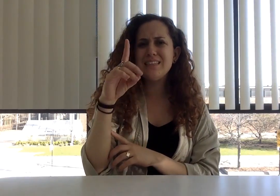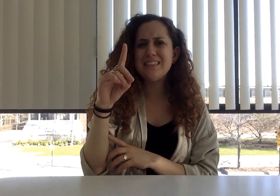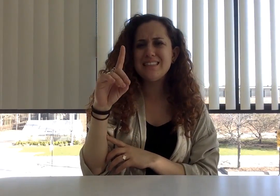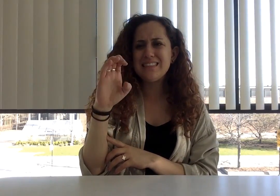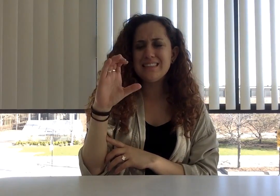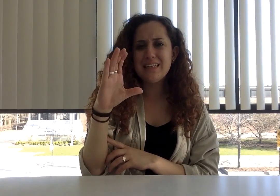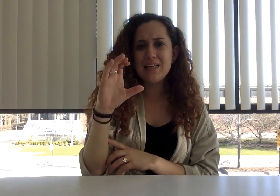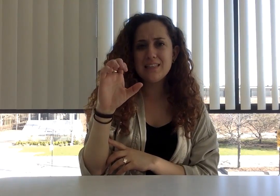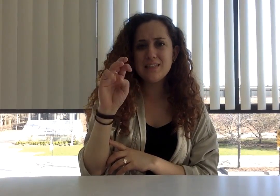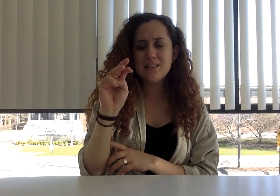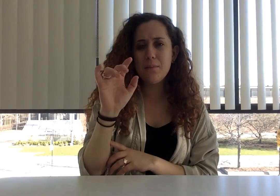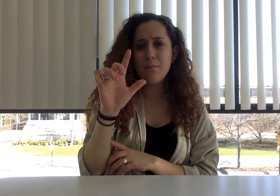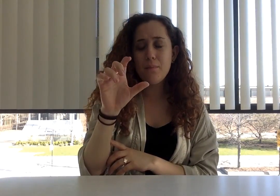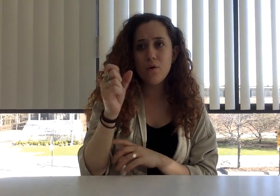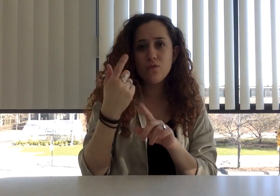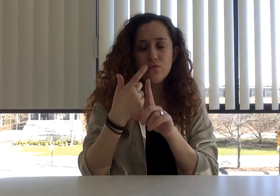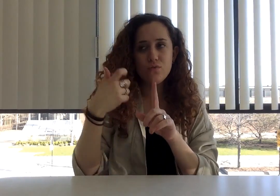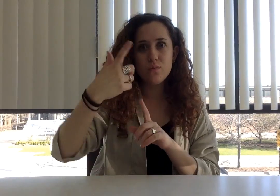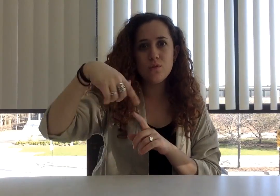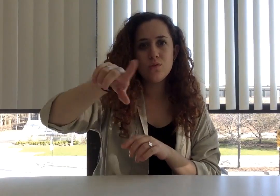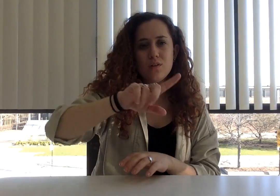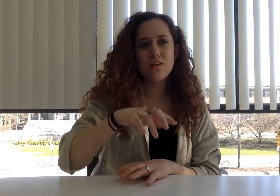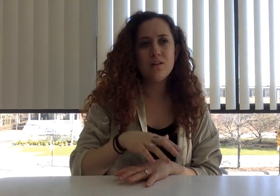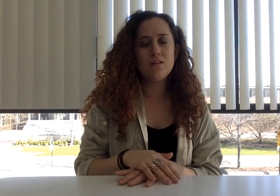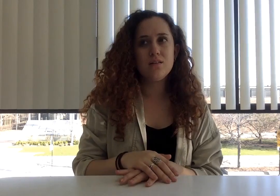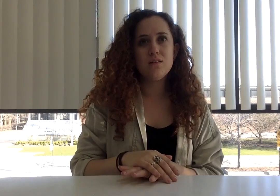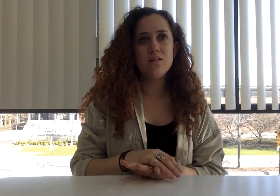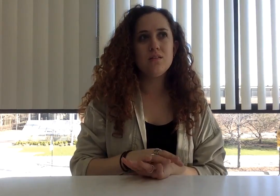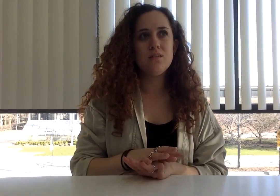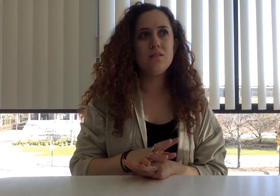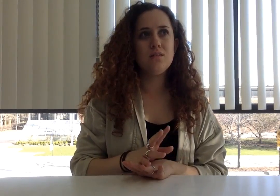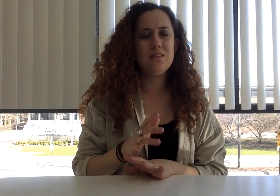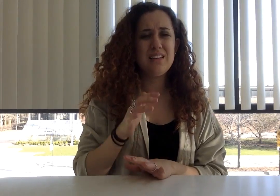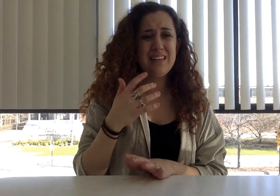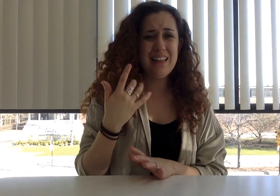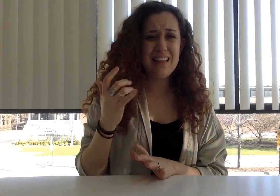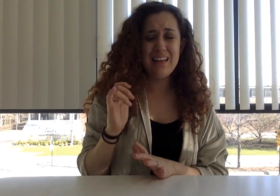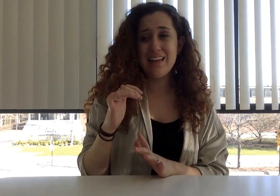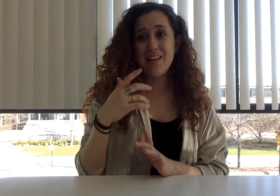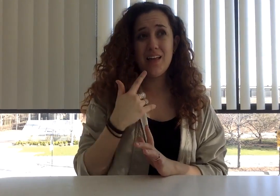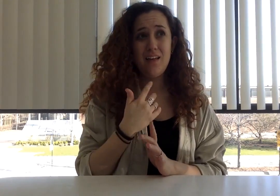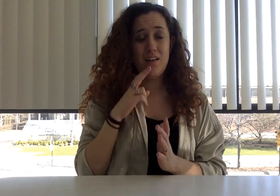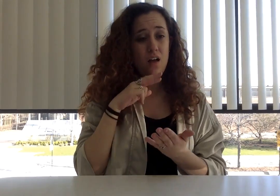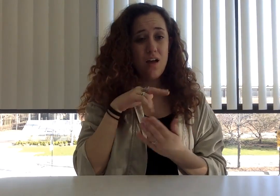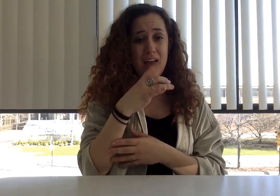19.75 and 44.25, or 18.5 and 45.5.